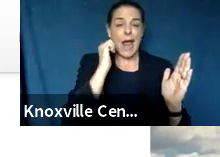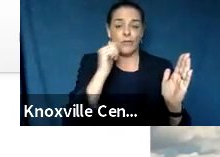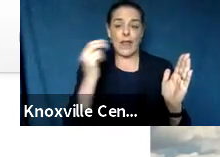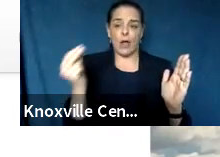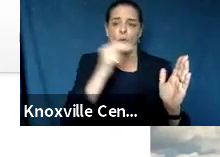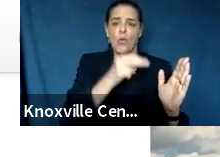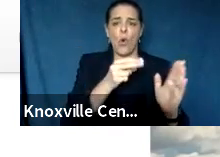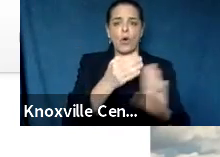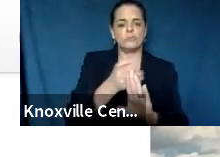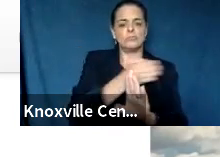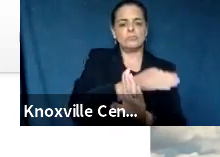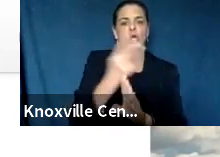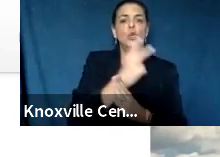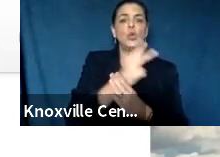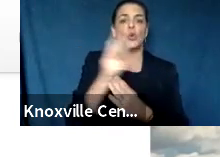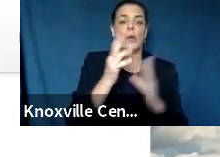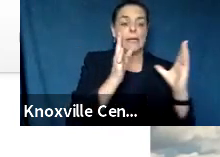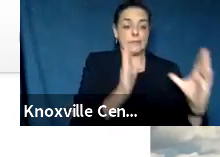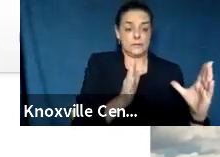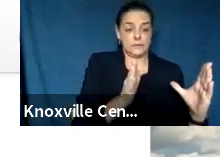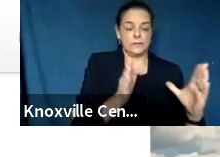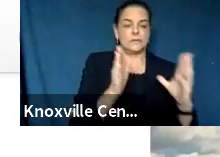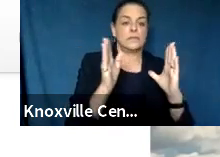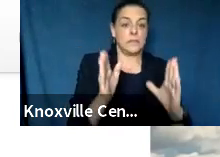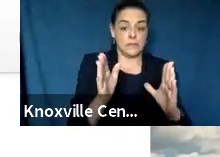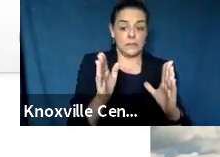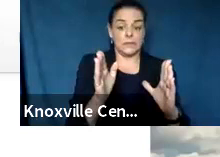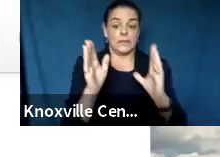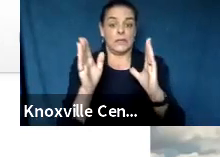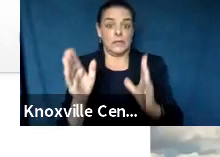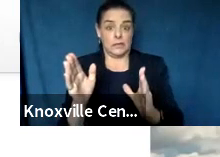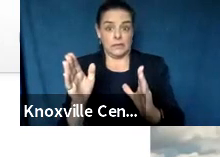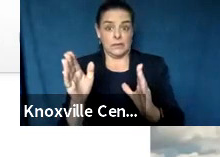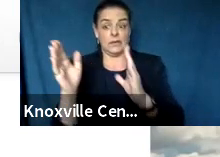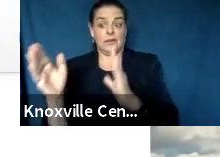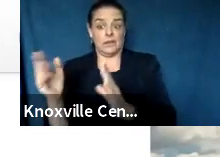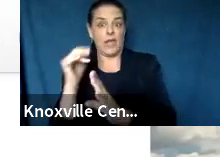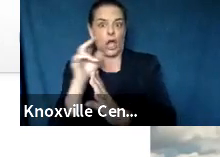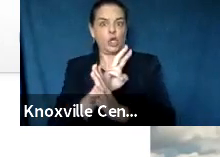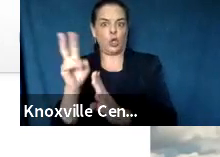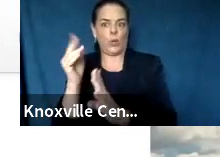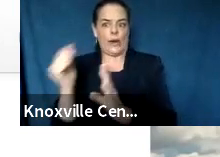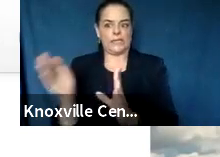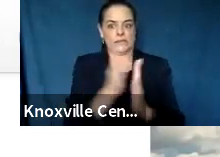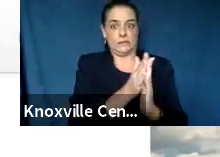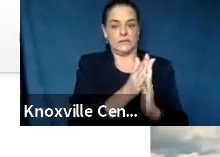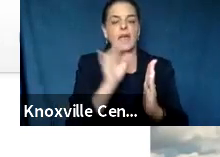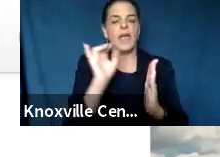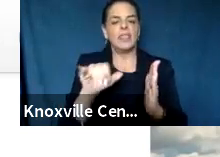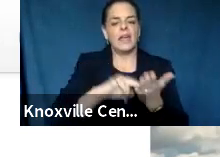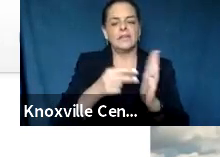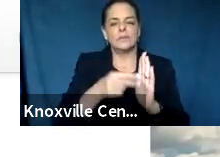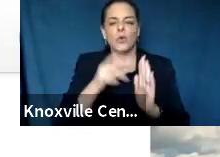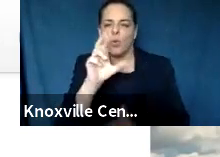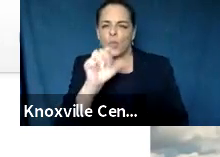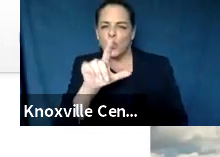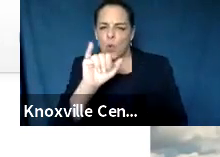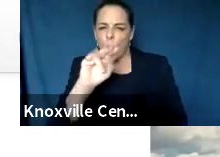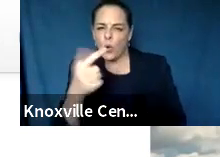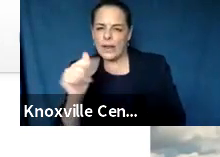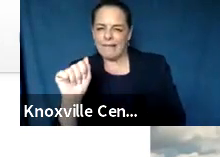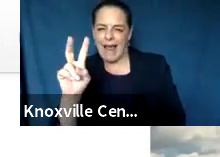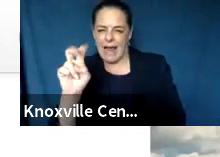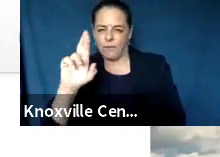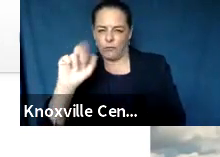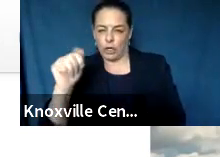at the previous 2 weeks. That's what a rolling average is. Overall, what we mean by this is we're trying to